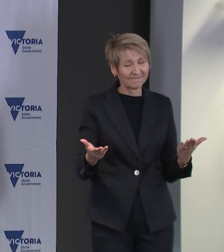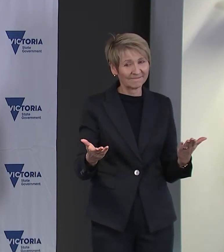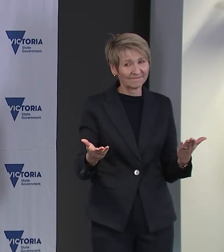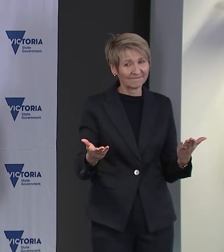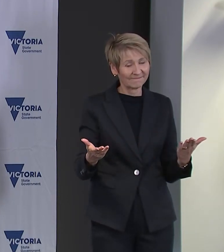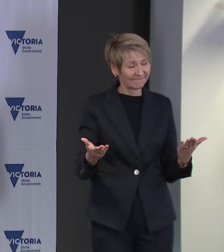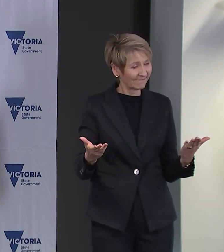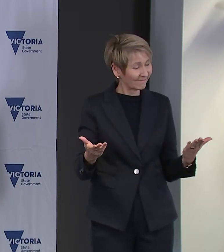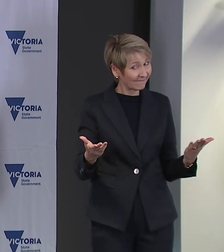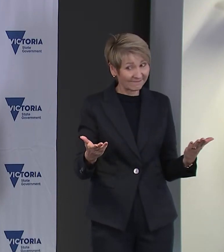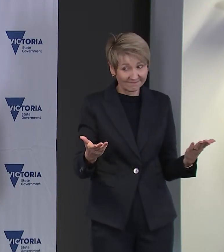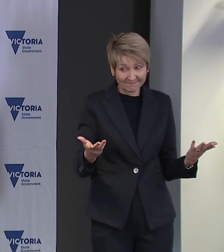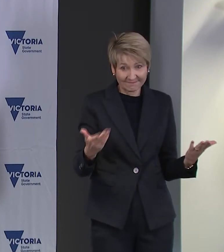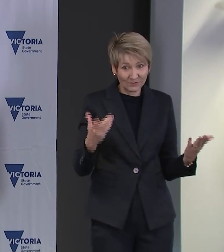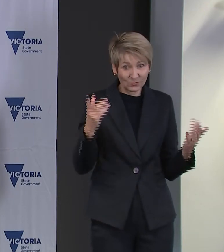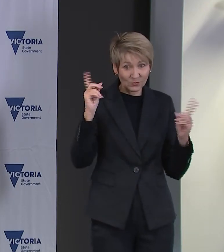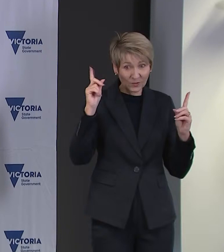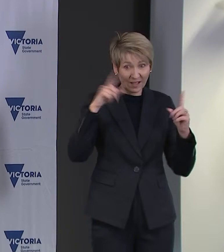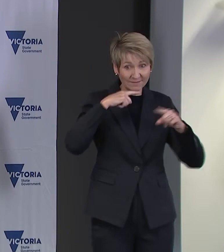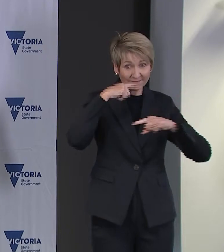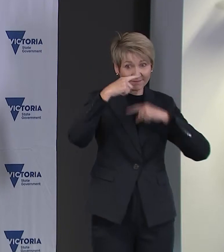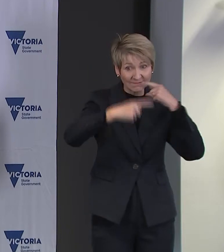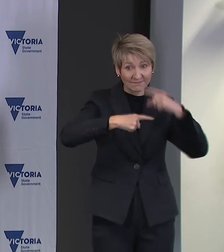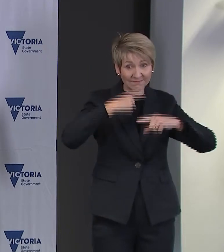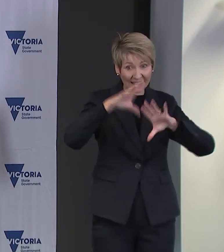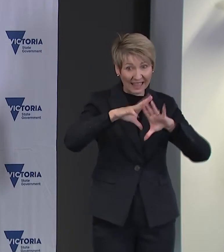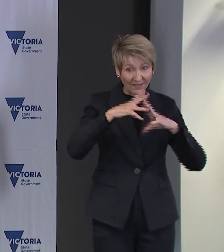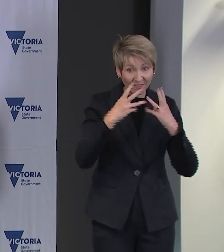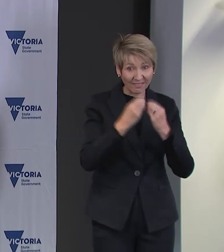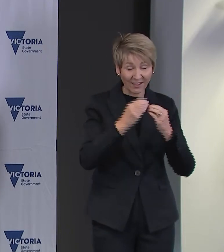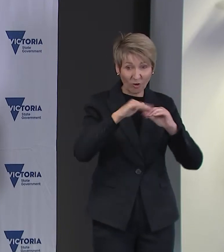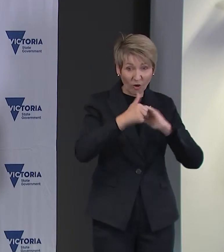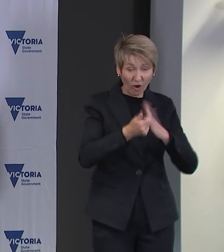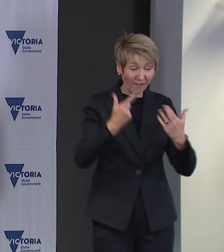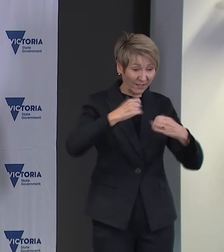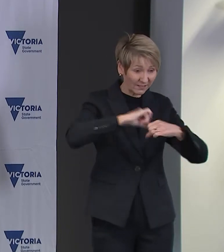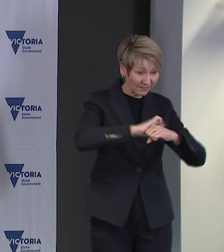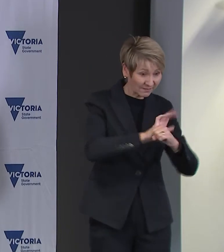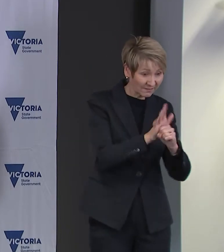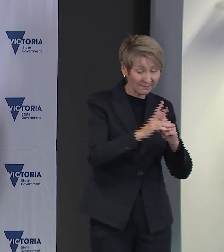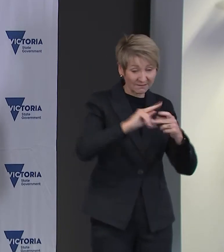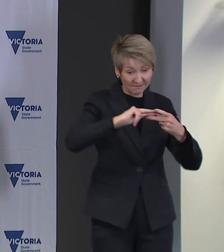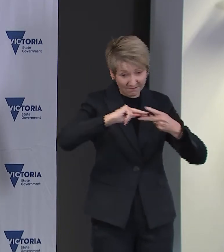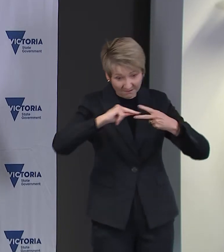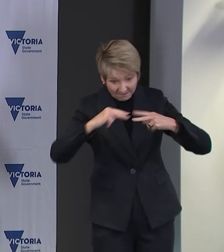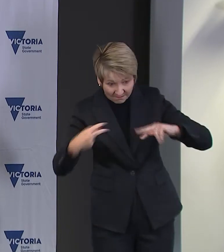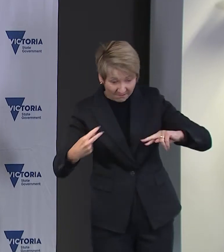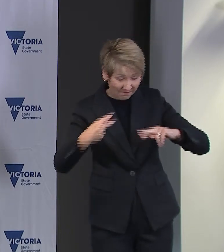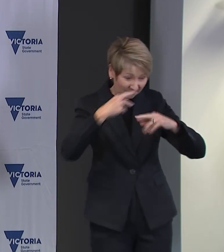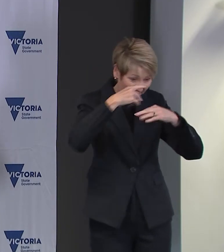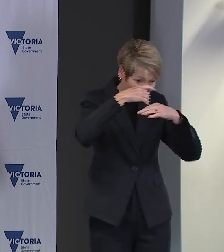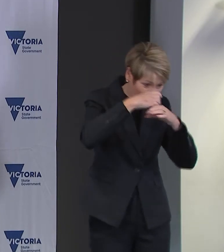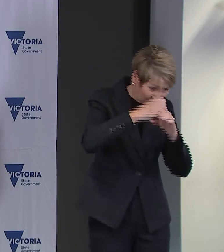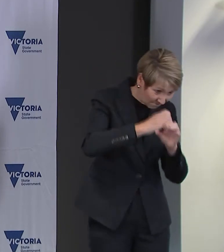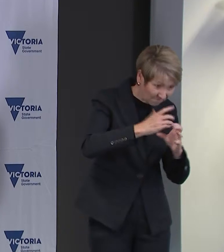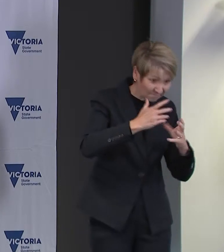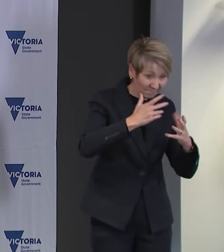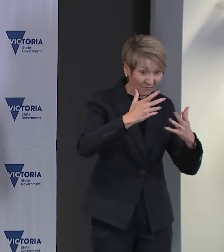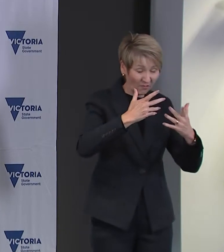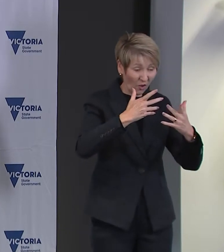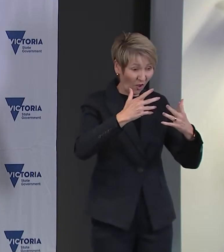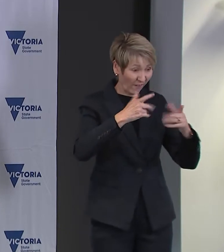been going through here, the evidence, what cases where, are they linked, are they unlinked, have we